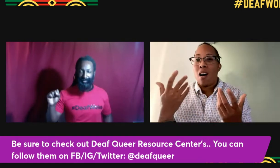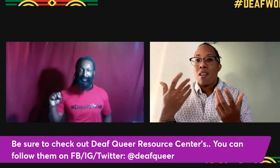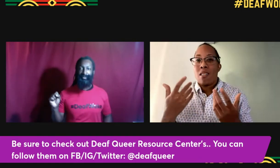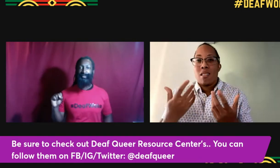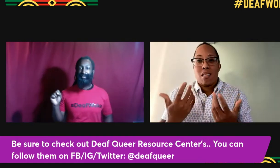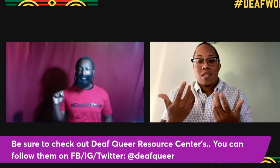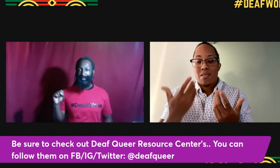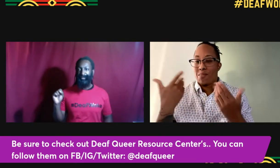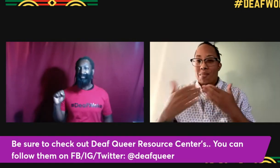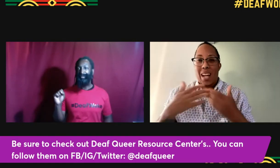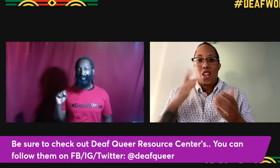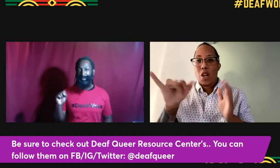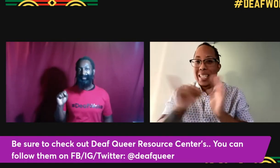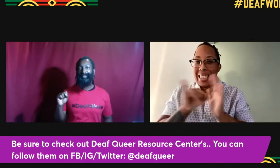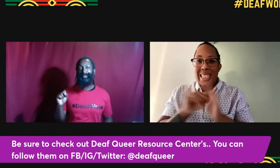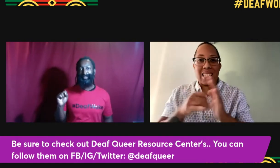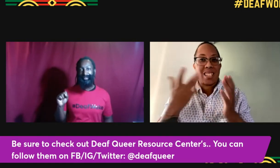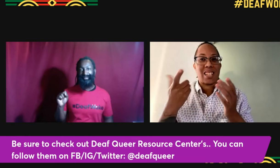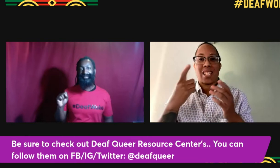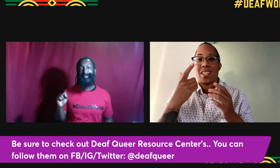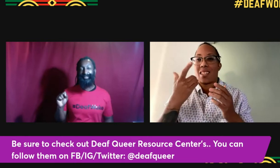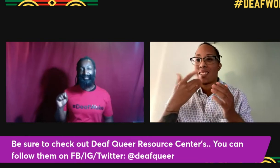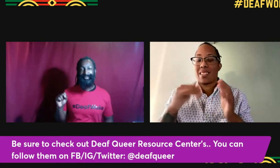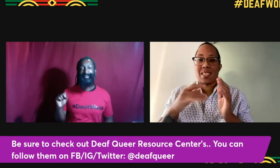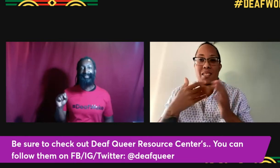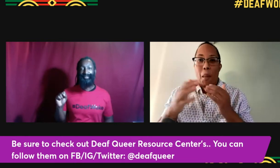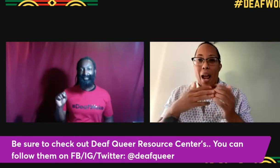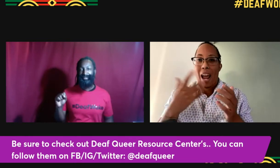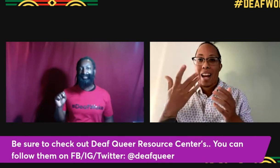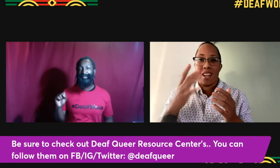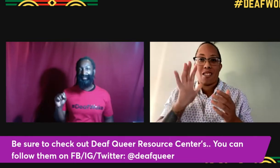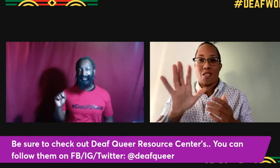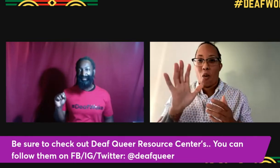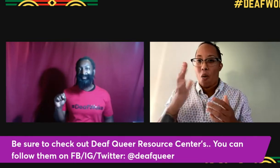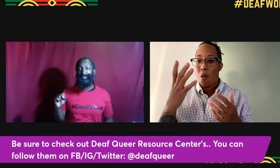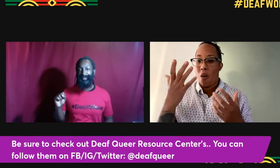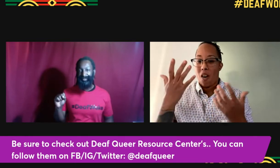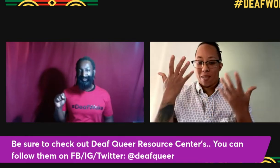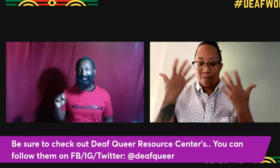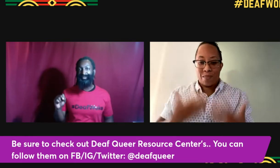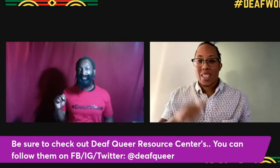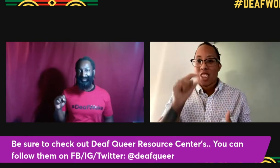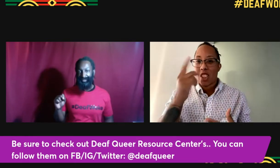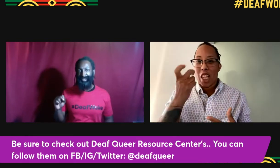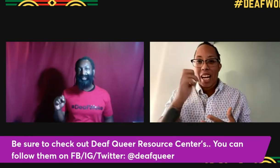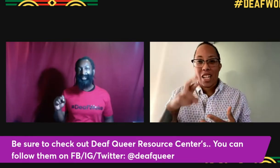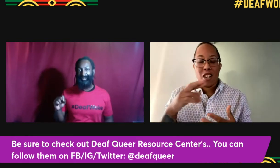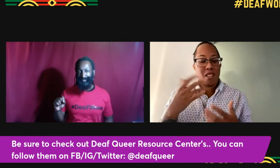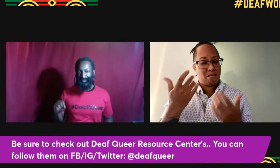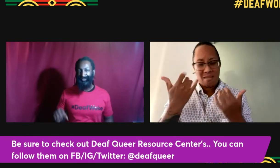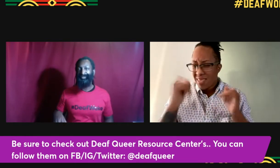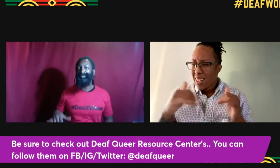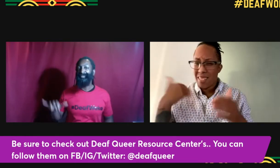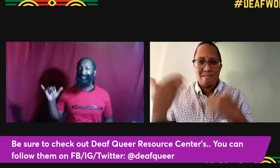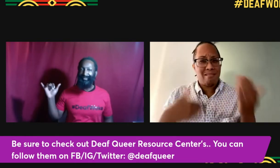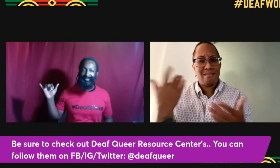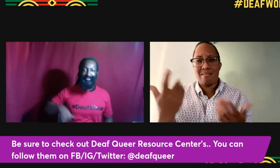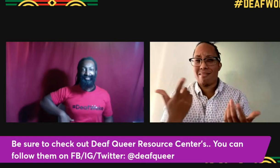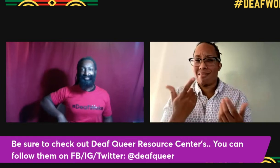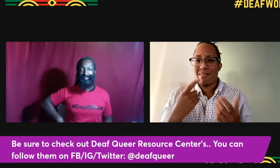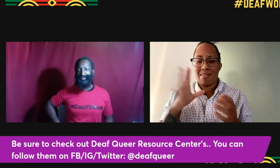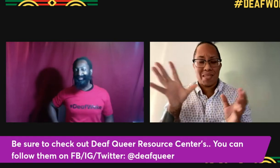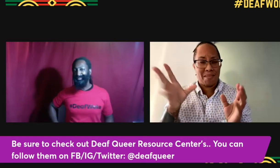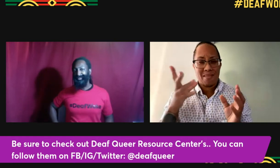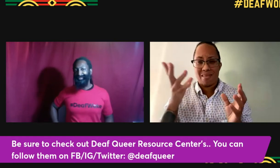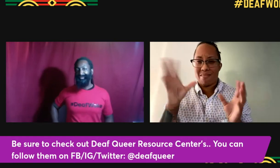who you want to be and whatever you want to participate in. This is your identity. It doesn't matter. You know, your gender,